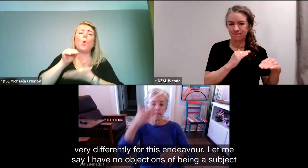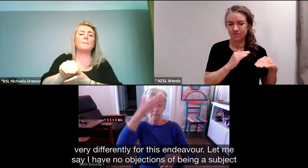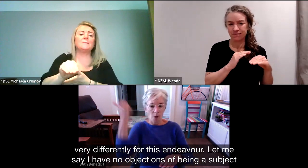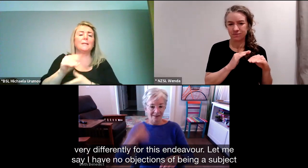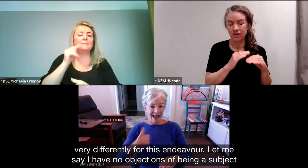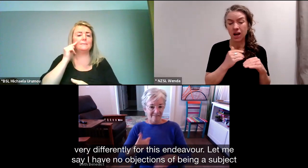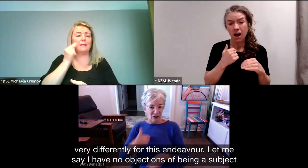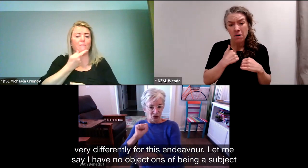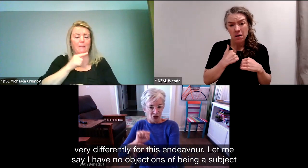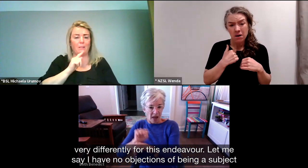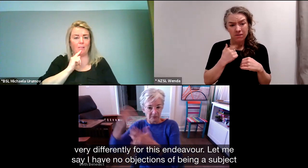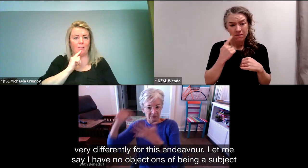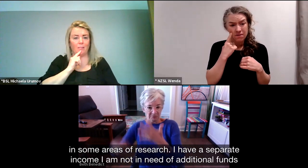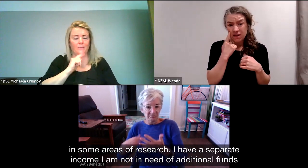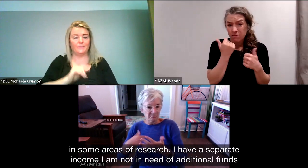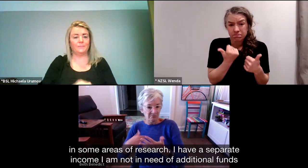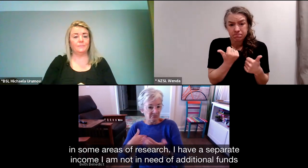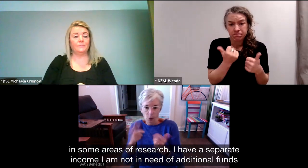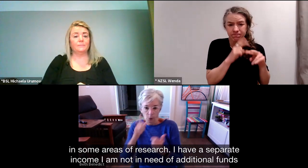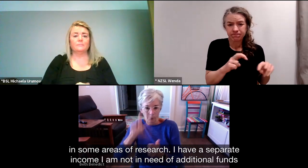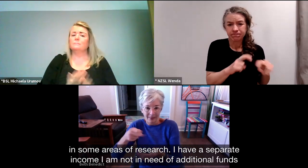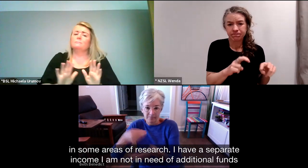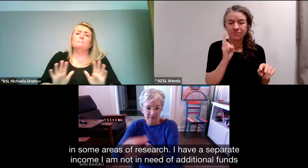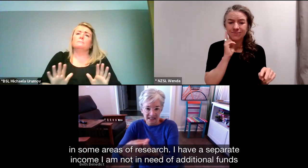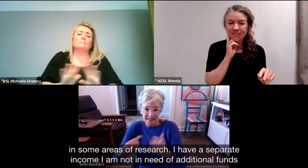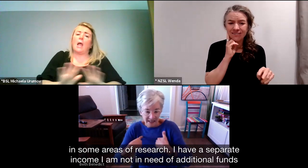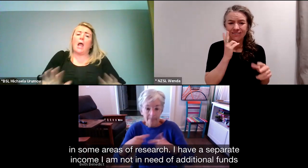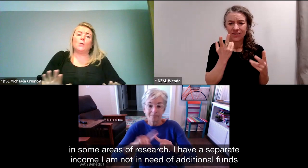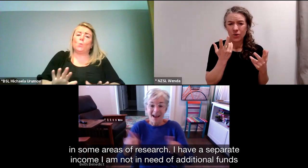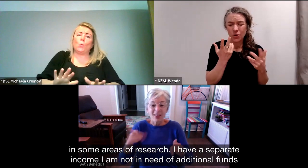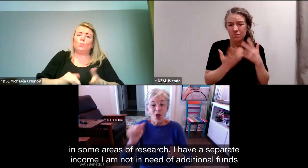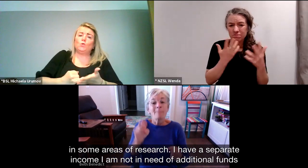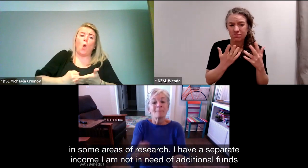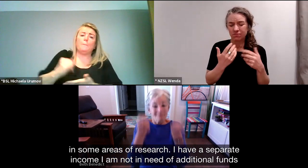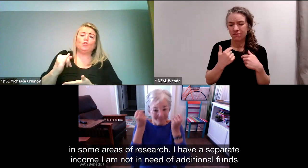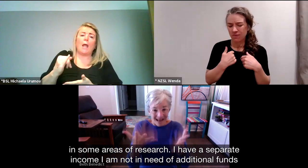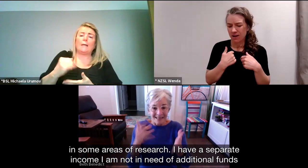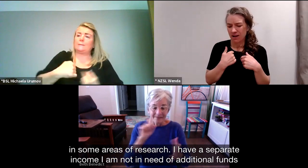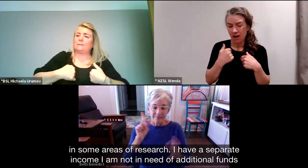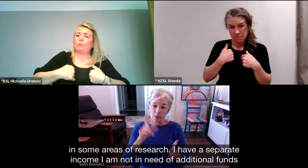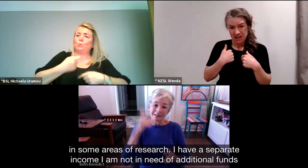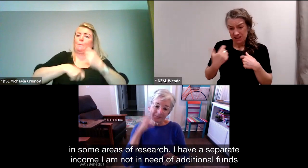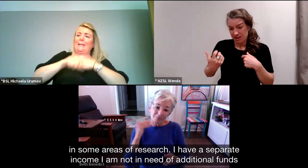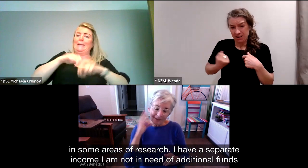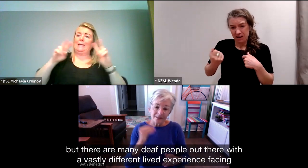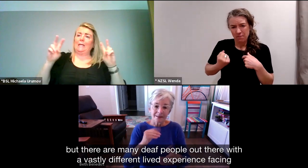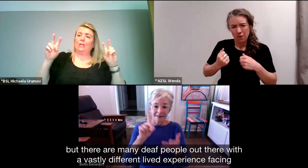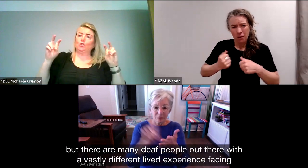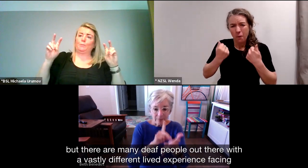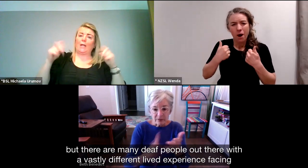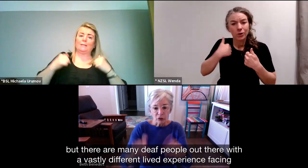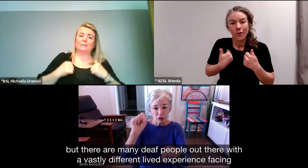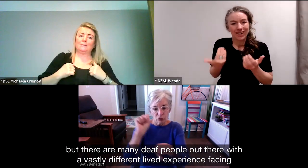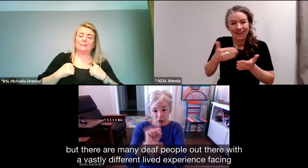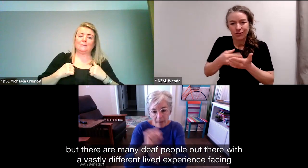I have no objections about being a subject in some areas of research. I have a separate income. I'm not in need of additional funds. But